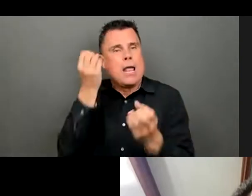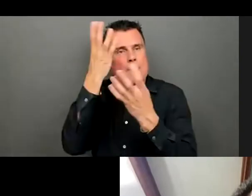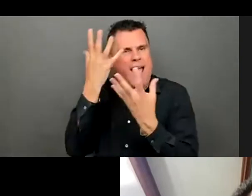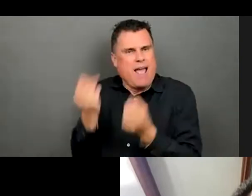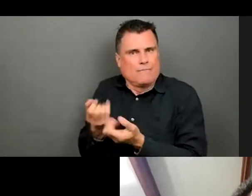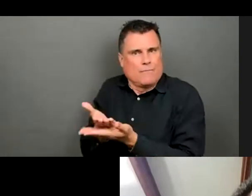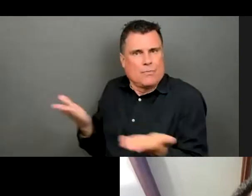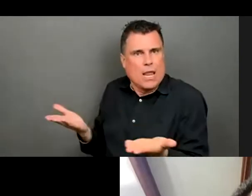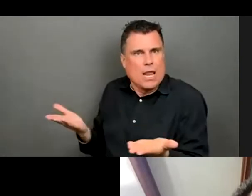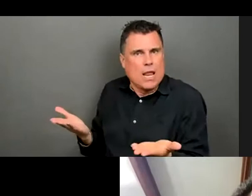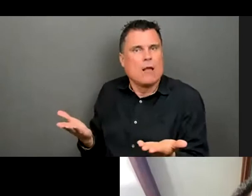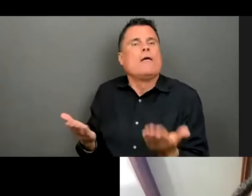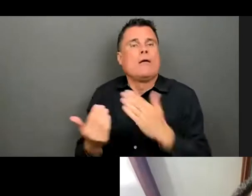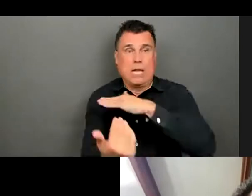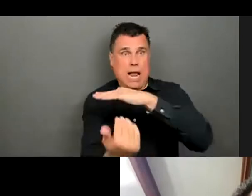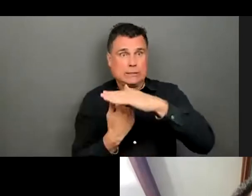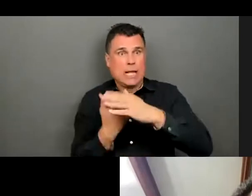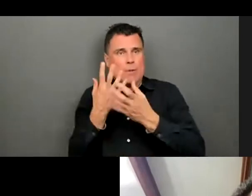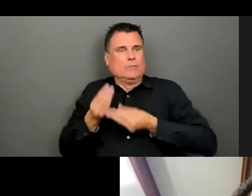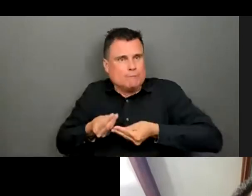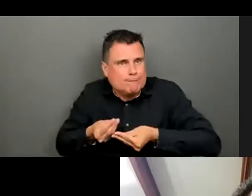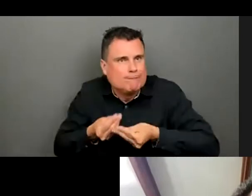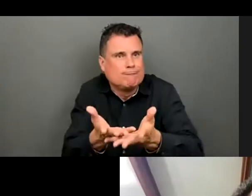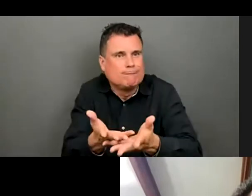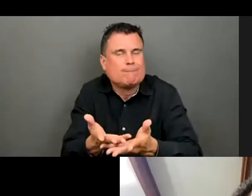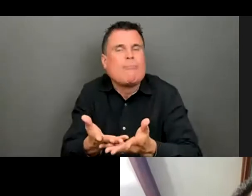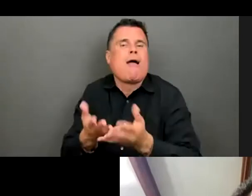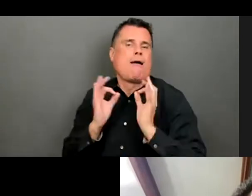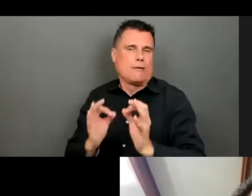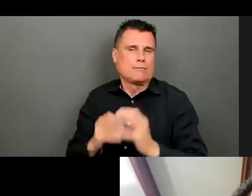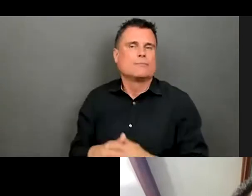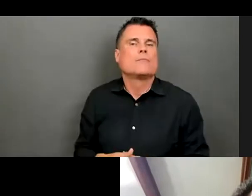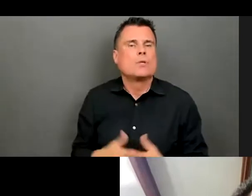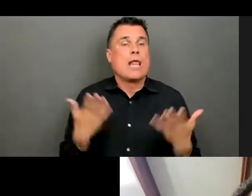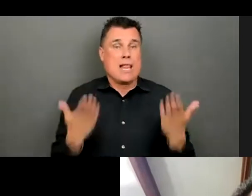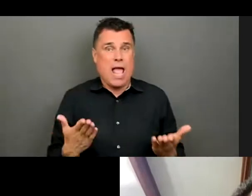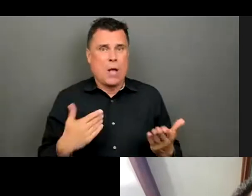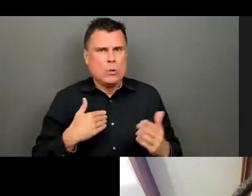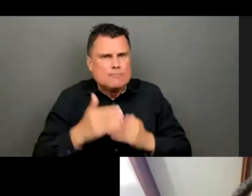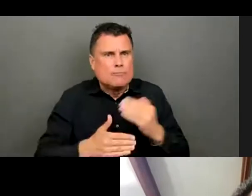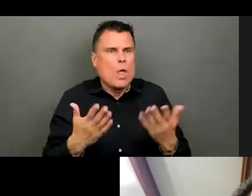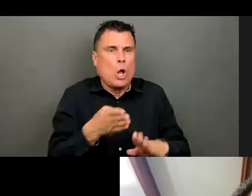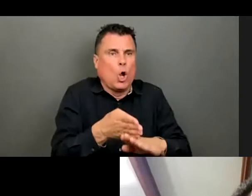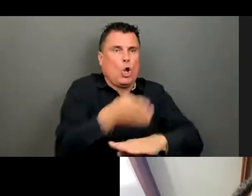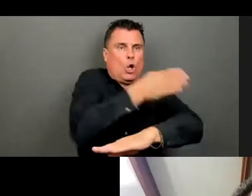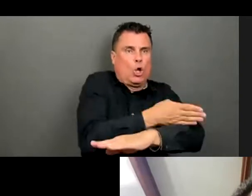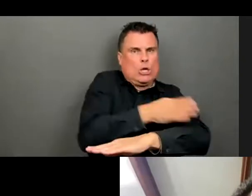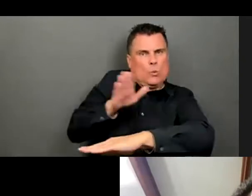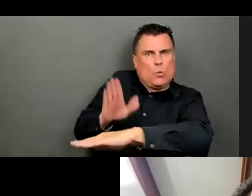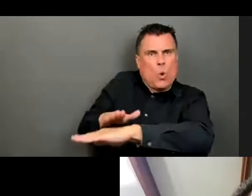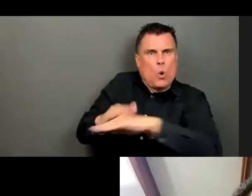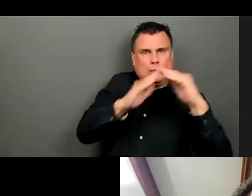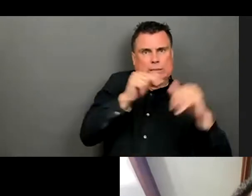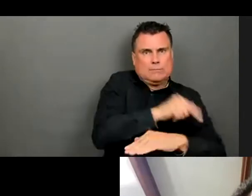we are working for making a accessible early warning system. We are working together to make it happen. And